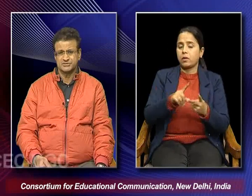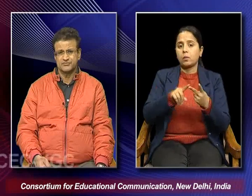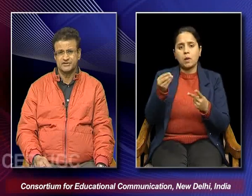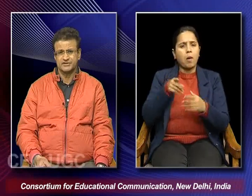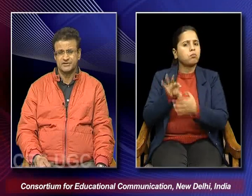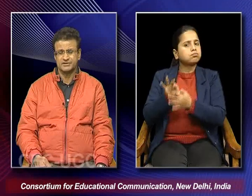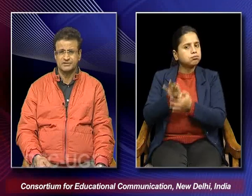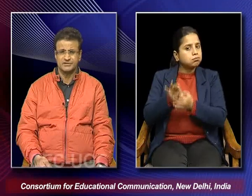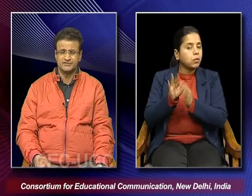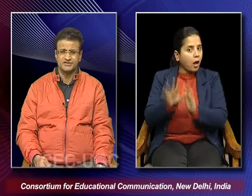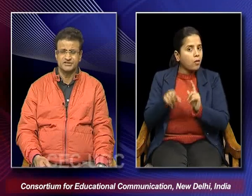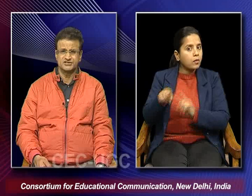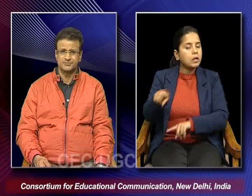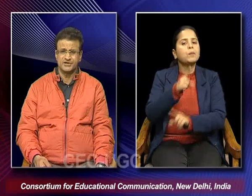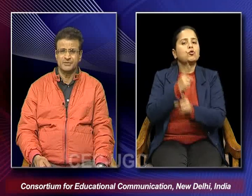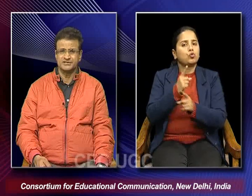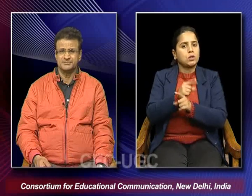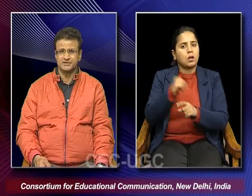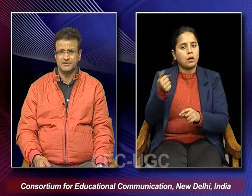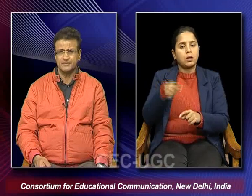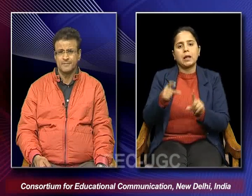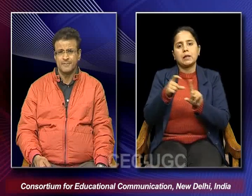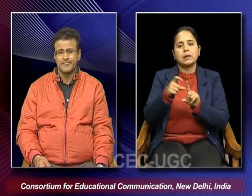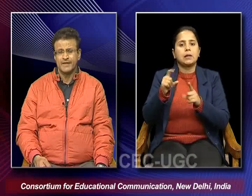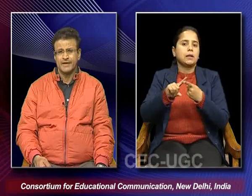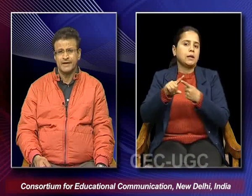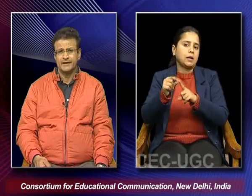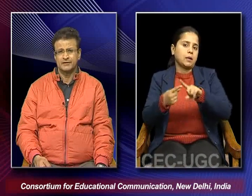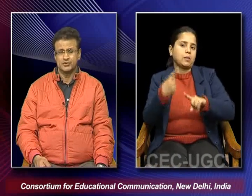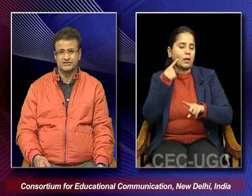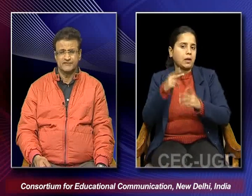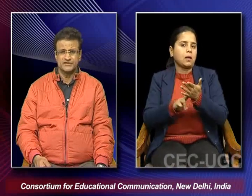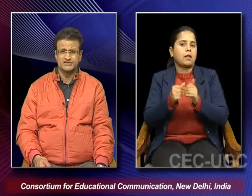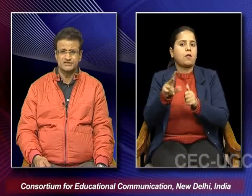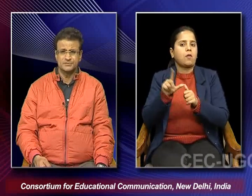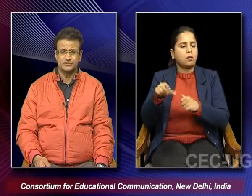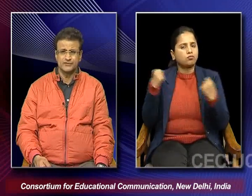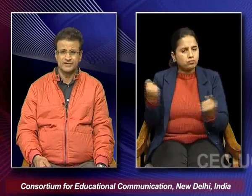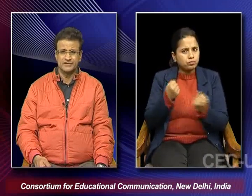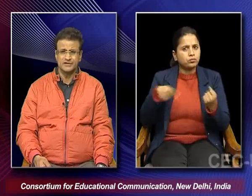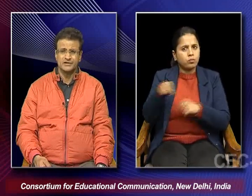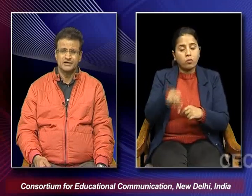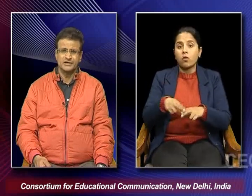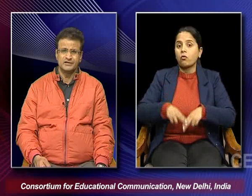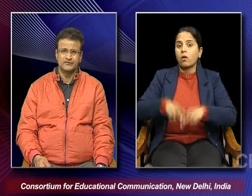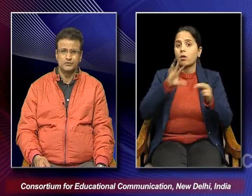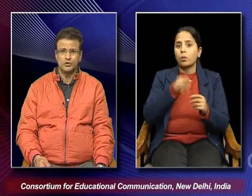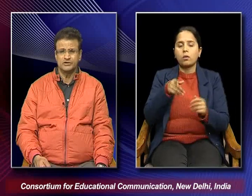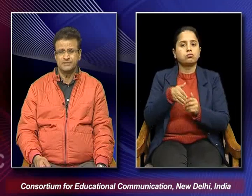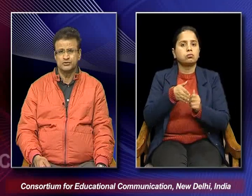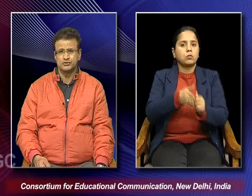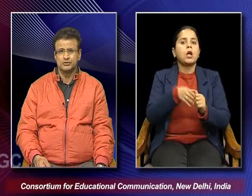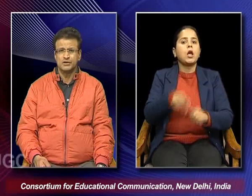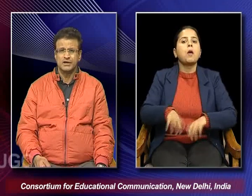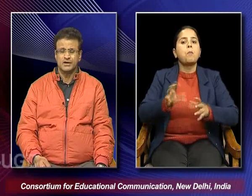relationship with the teacher played by Deepti Naval. And through his efforts he is able to finally lead the football